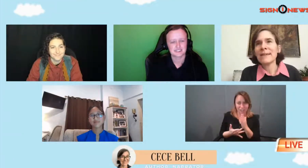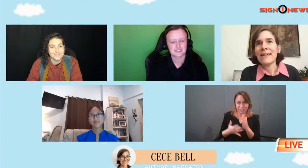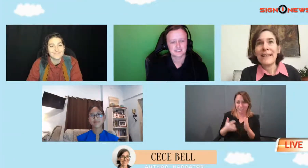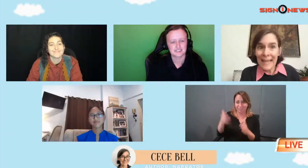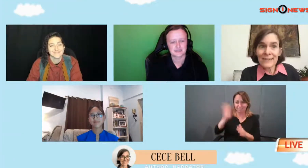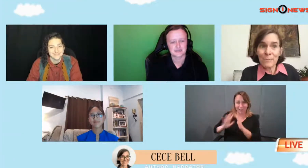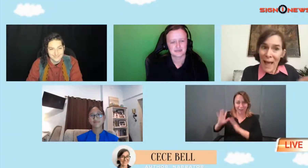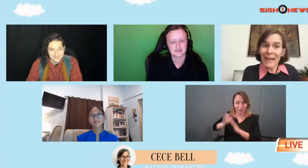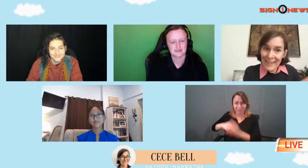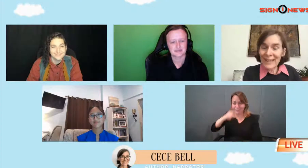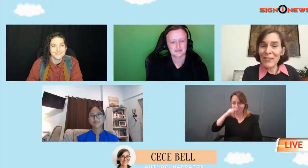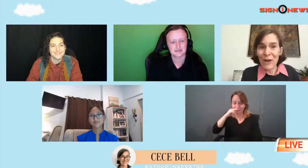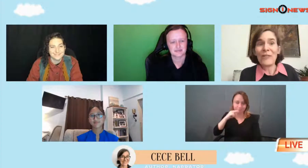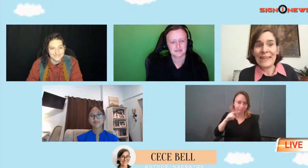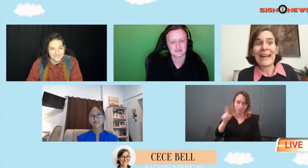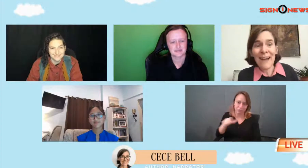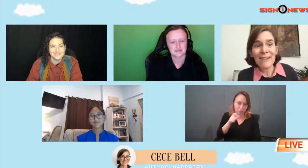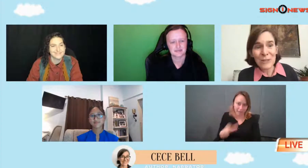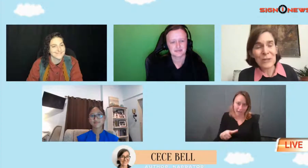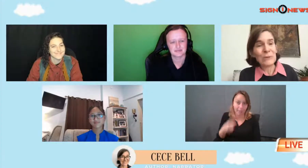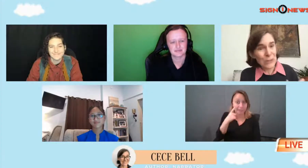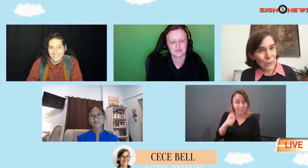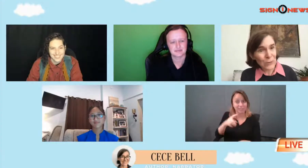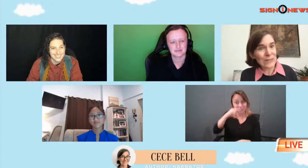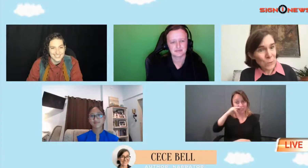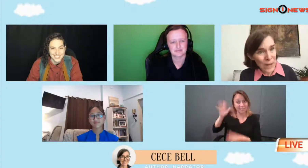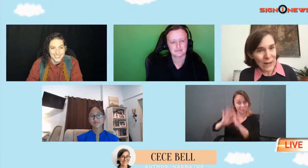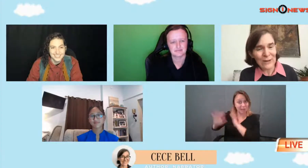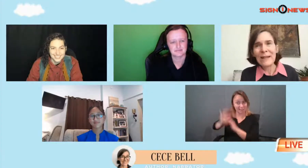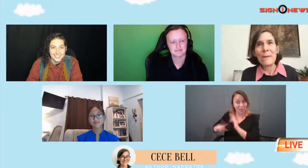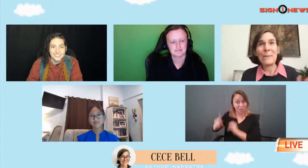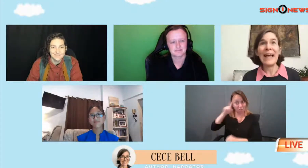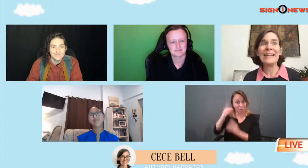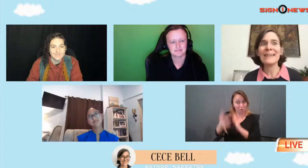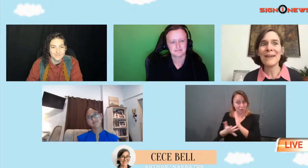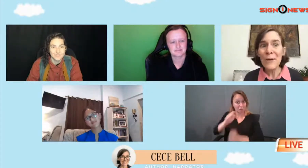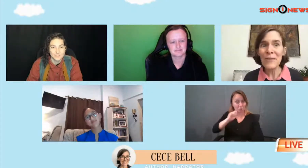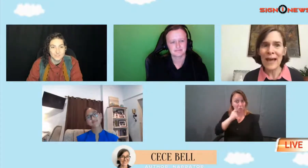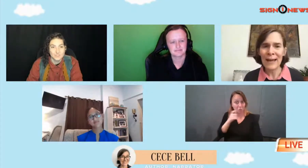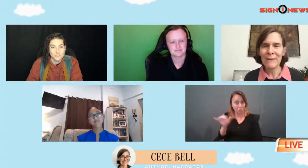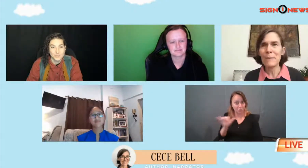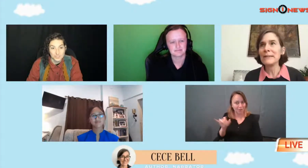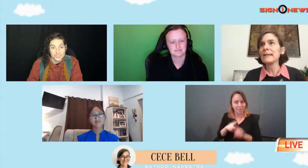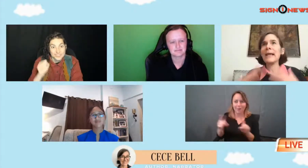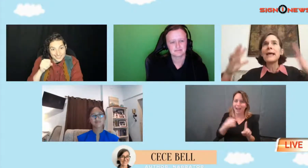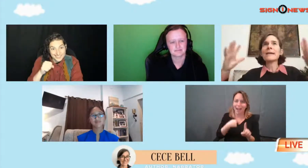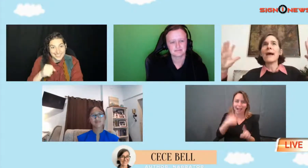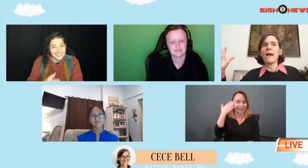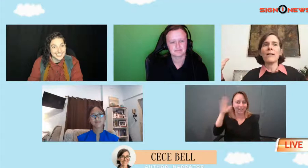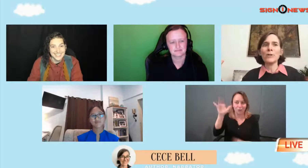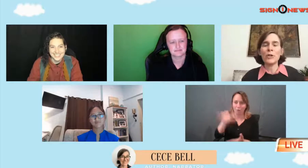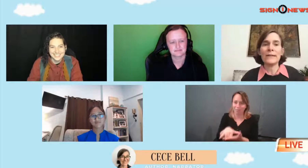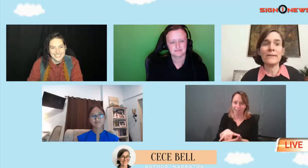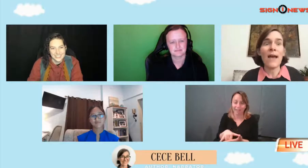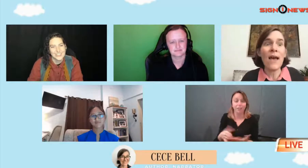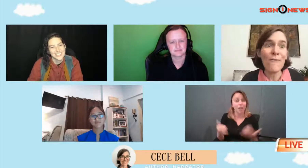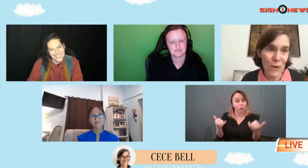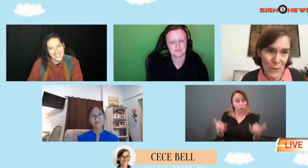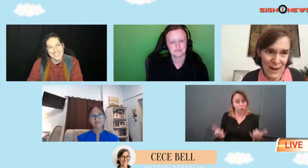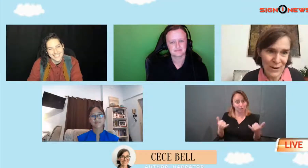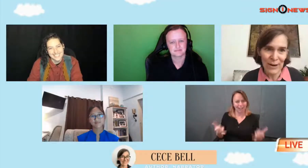because kids back then thought the technology was cool as well. But I didn't know that. But today technology